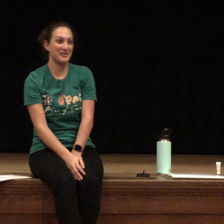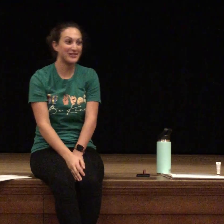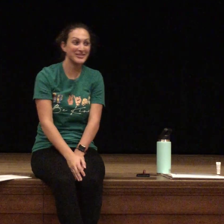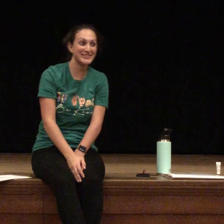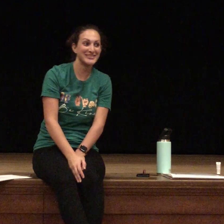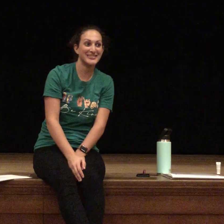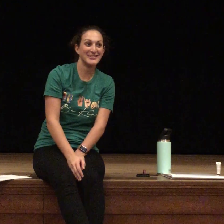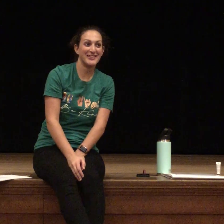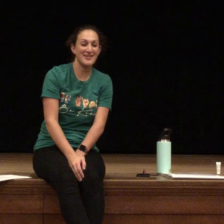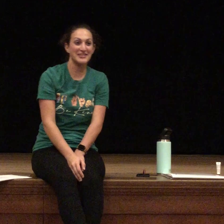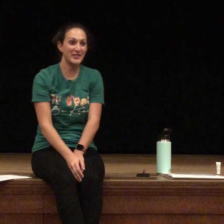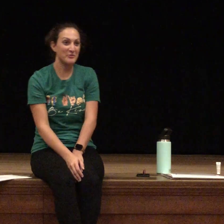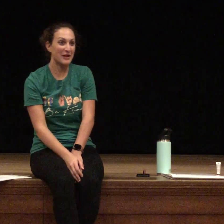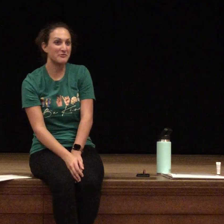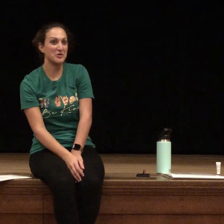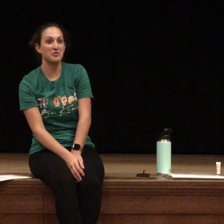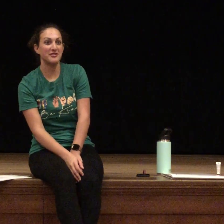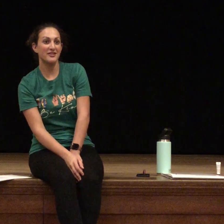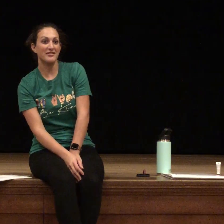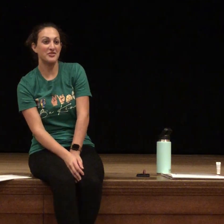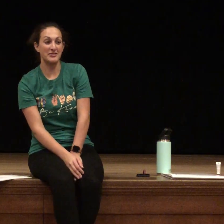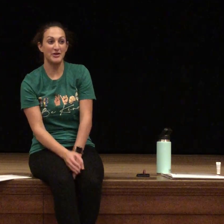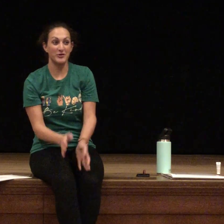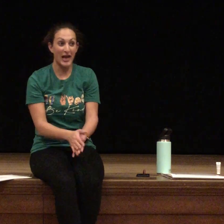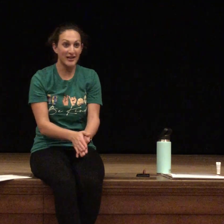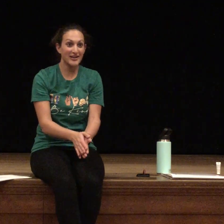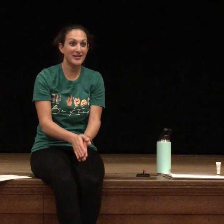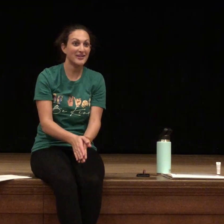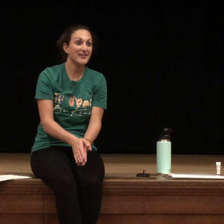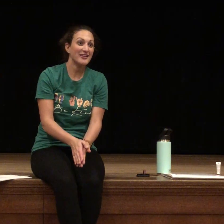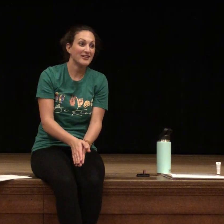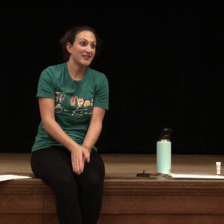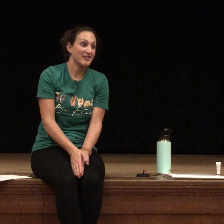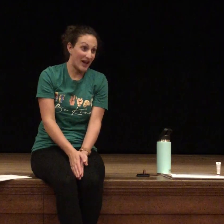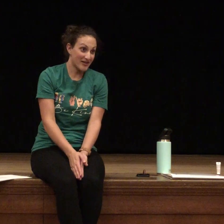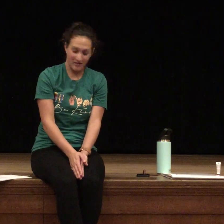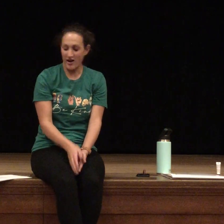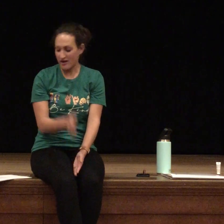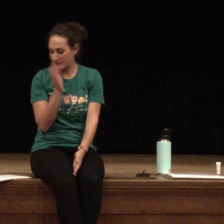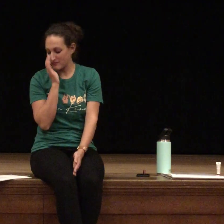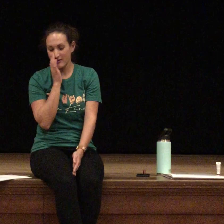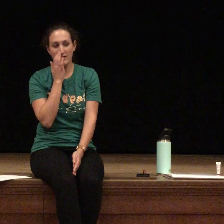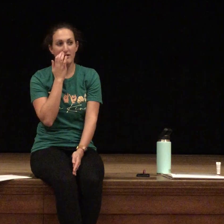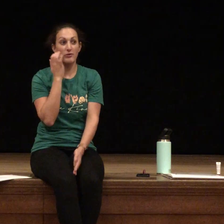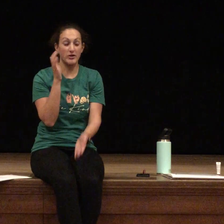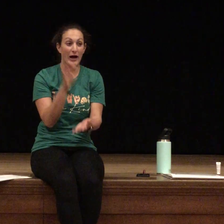Any questions? How are you guys feeling with that review? You guys want to do it again? Yeah? Alright. You want to do